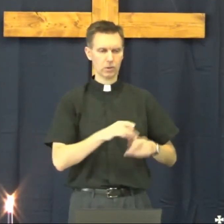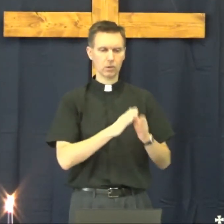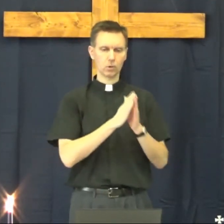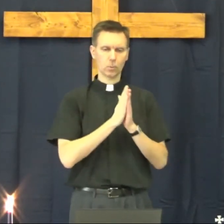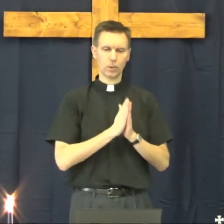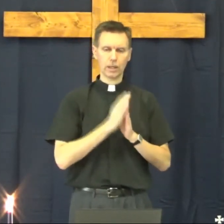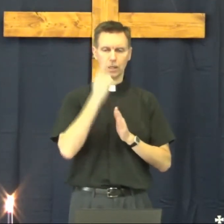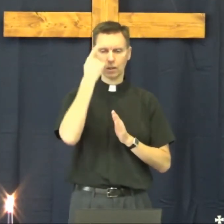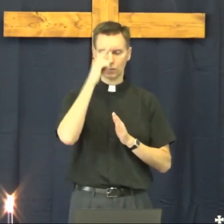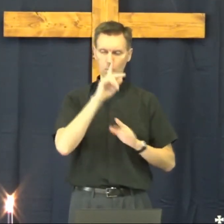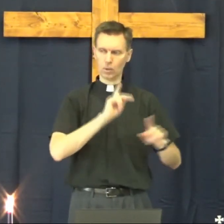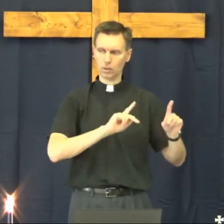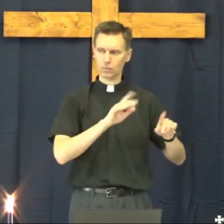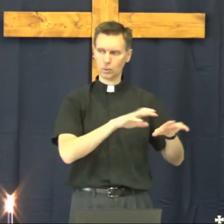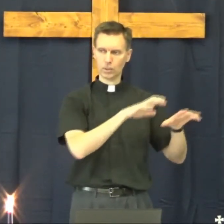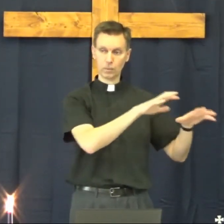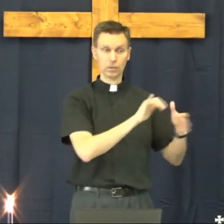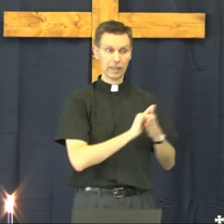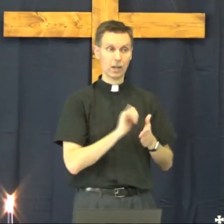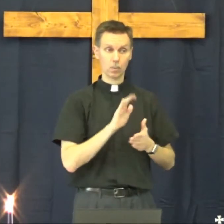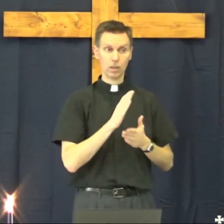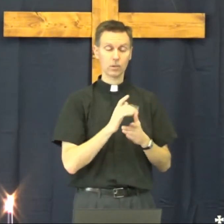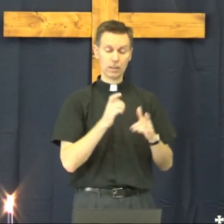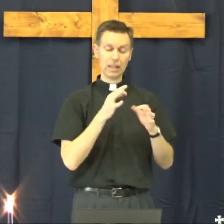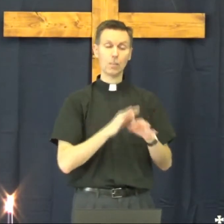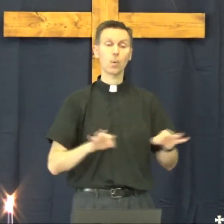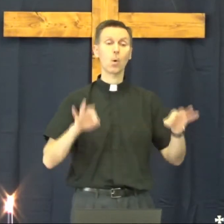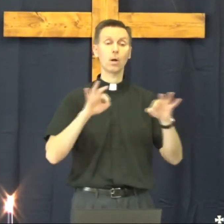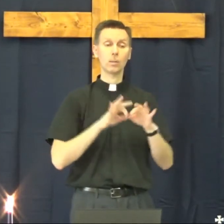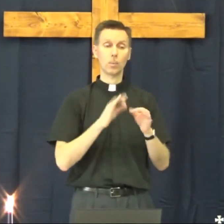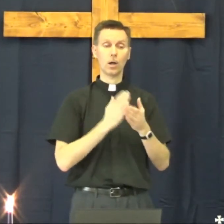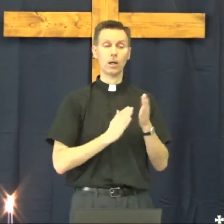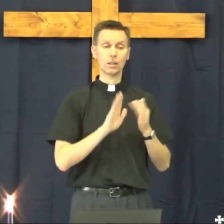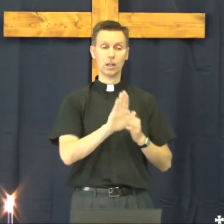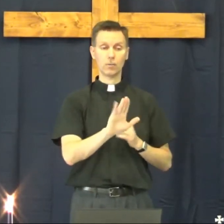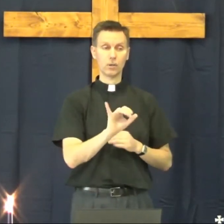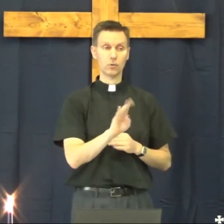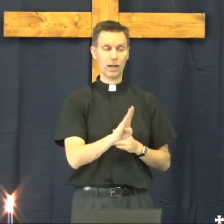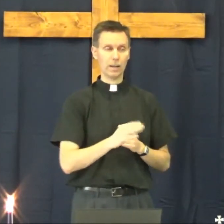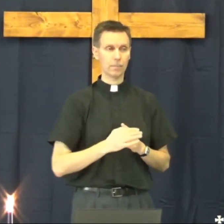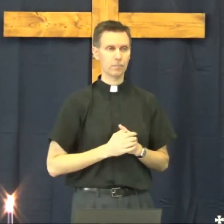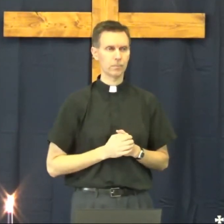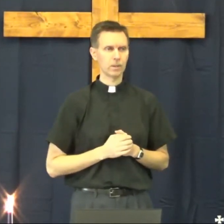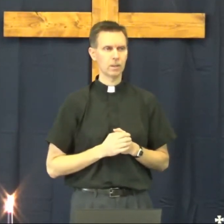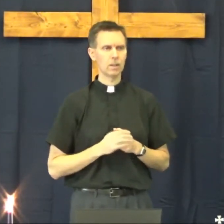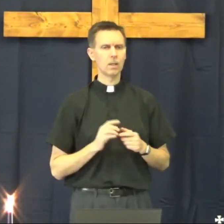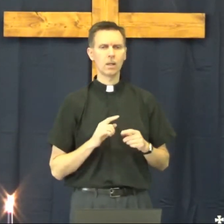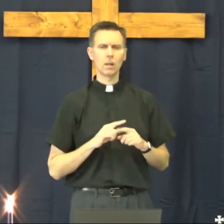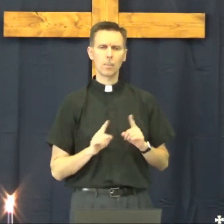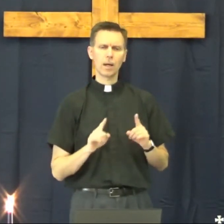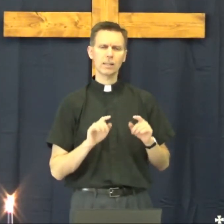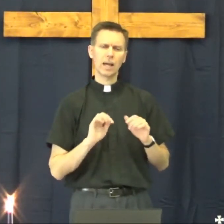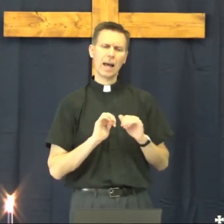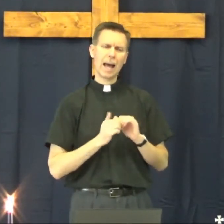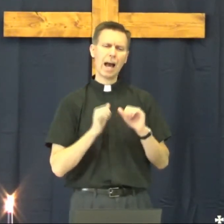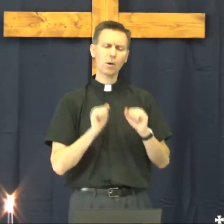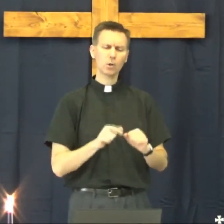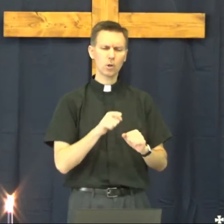to pray for the people. That was an important part of their job. But how could